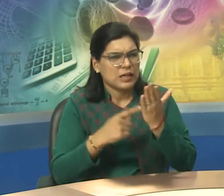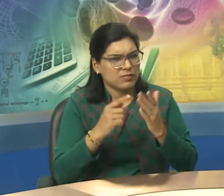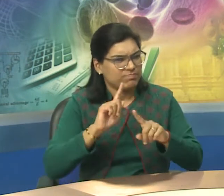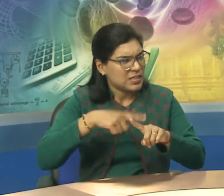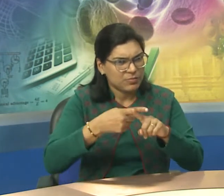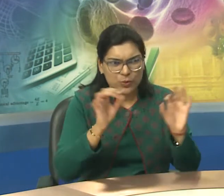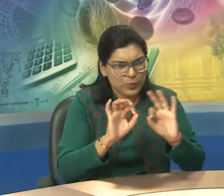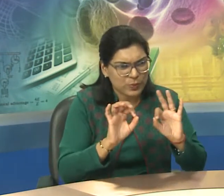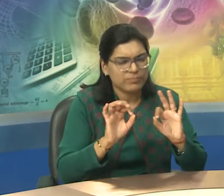BPO